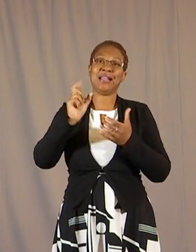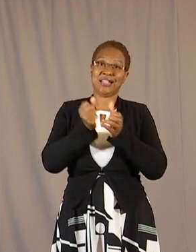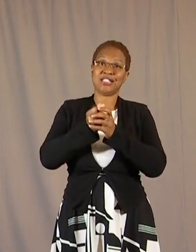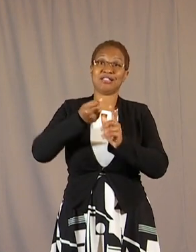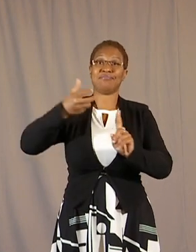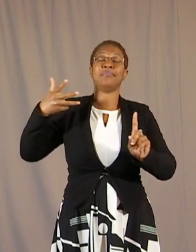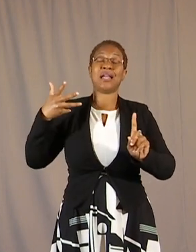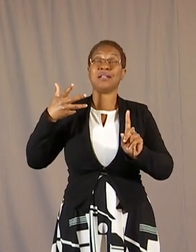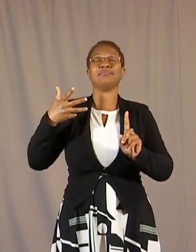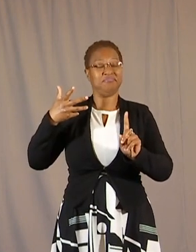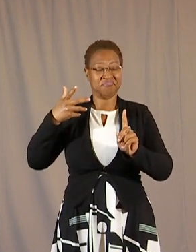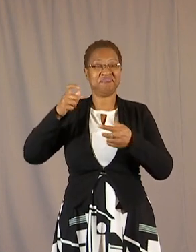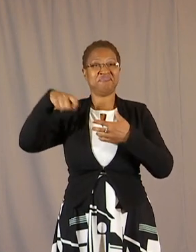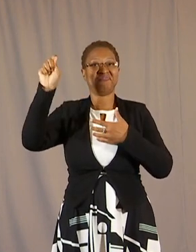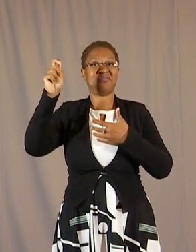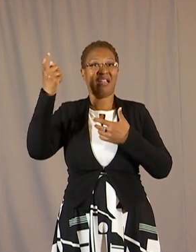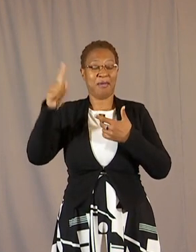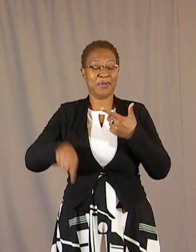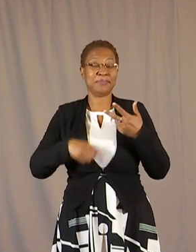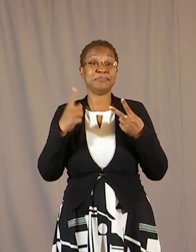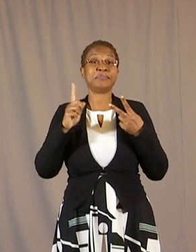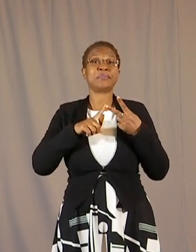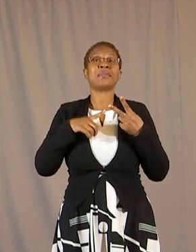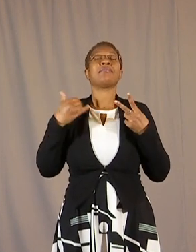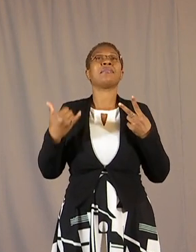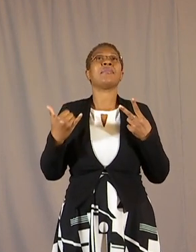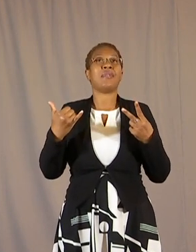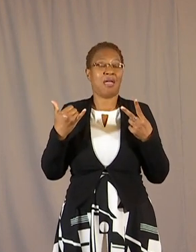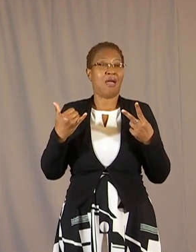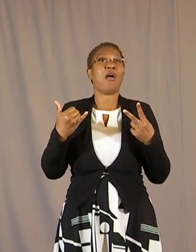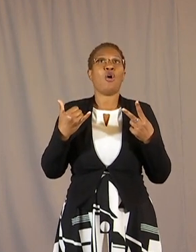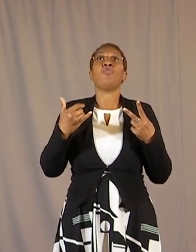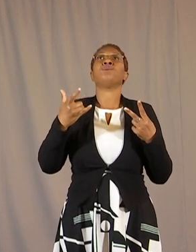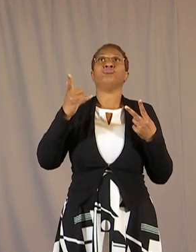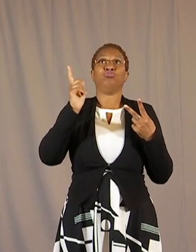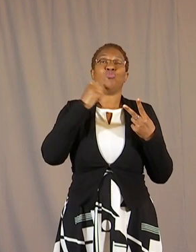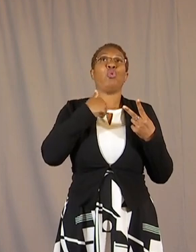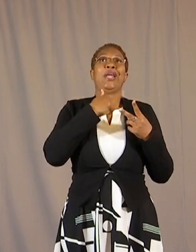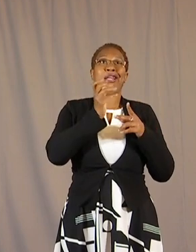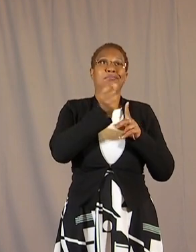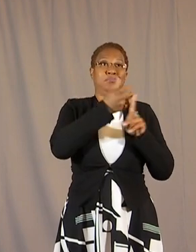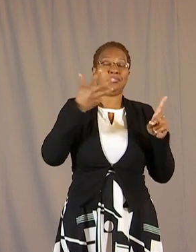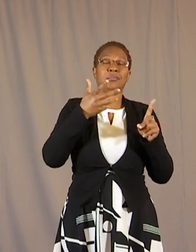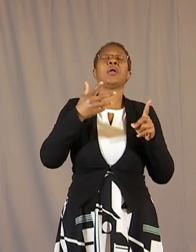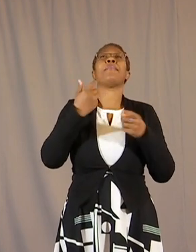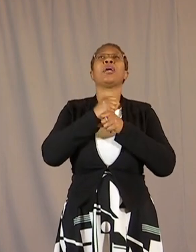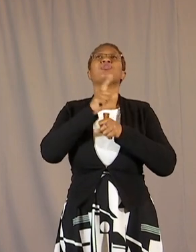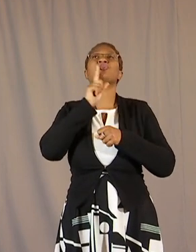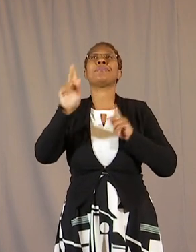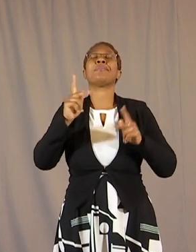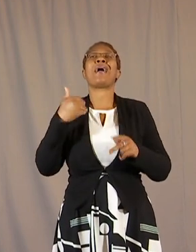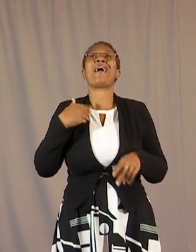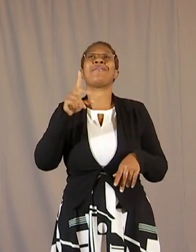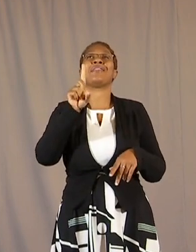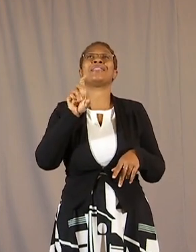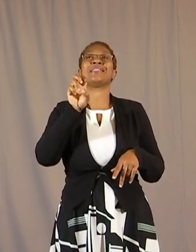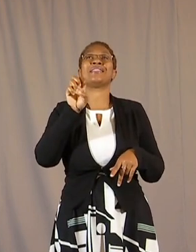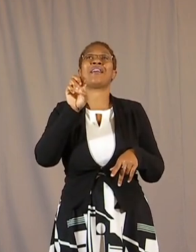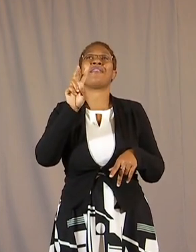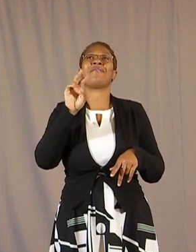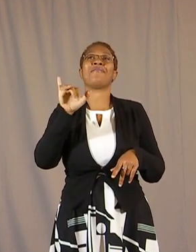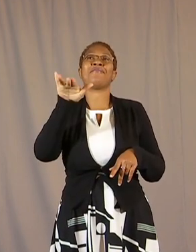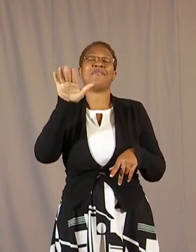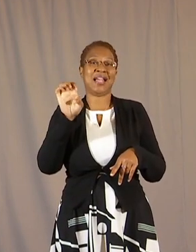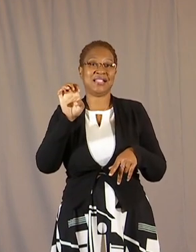Michigan. Two, we need to create access to the devices that are appropriate. Check, we saw wonderful things like the Let's